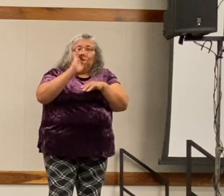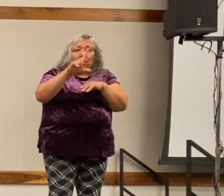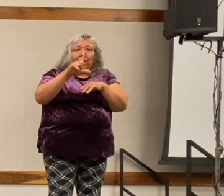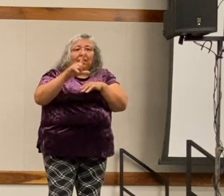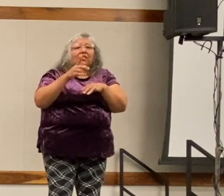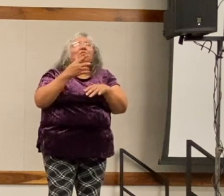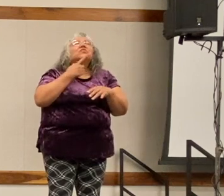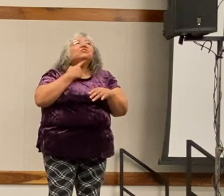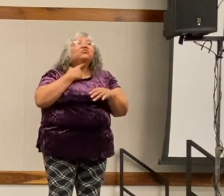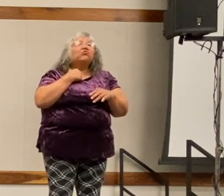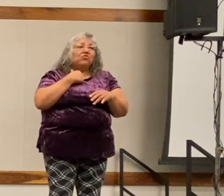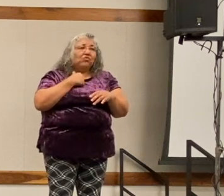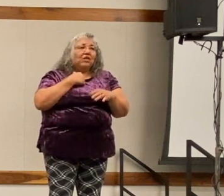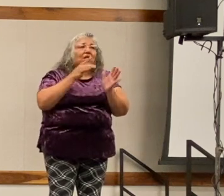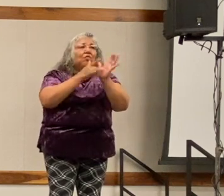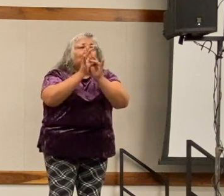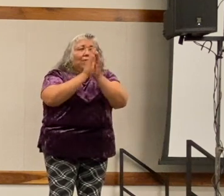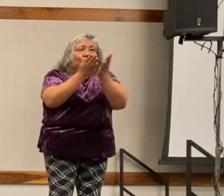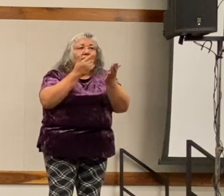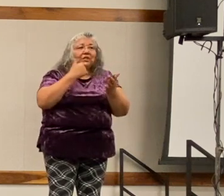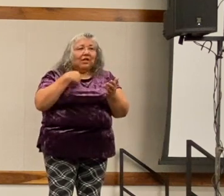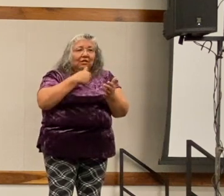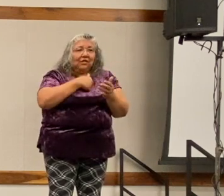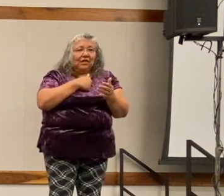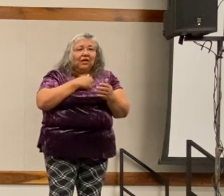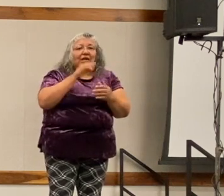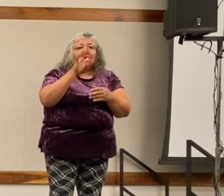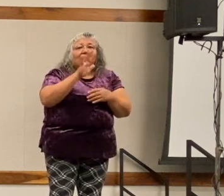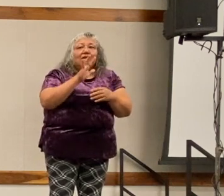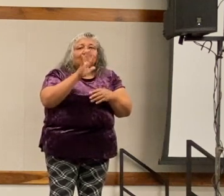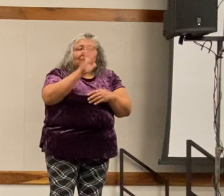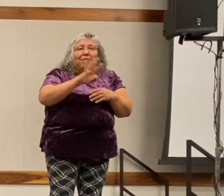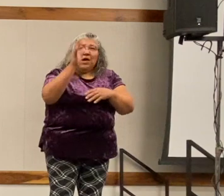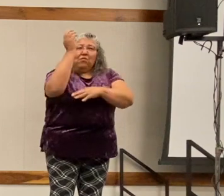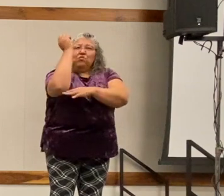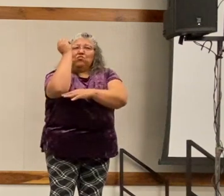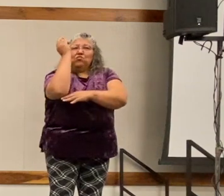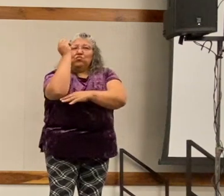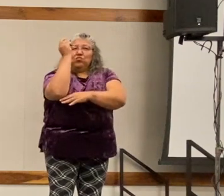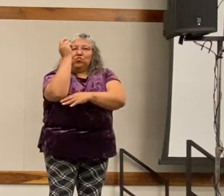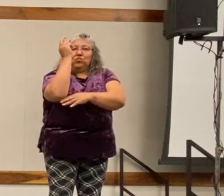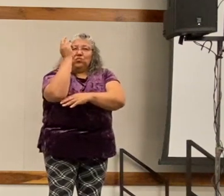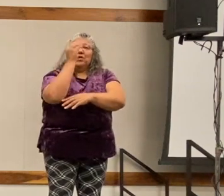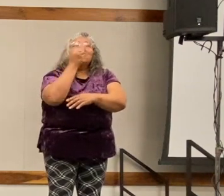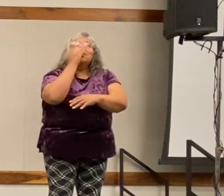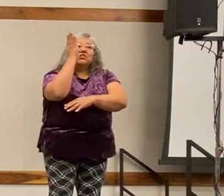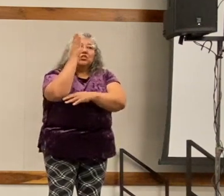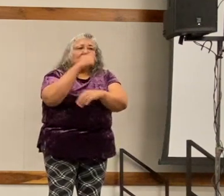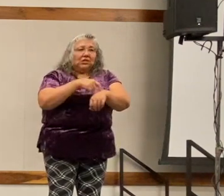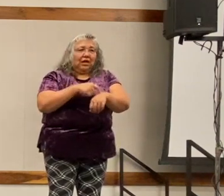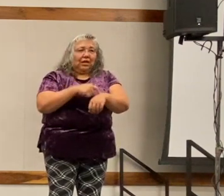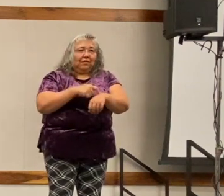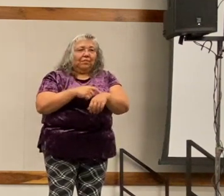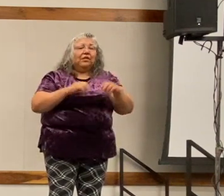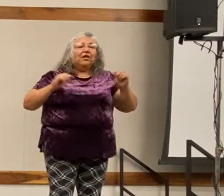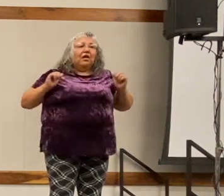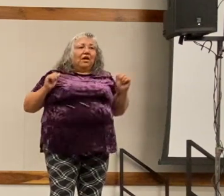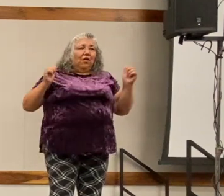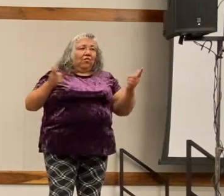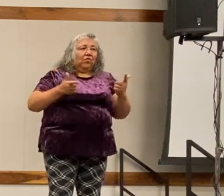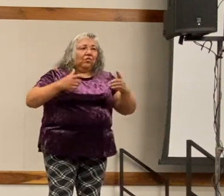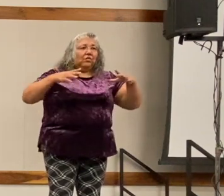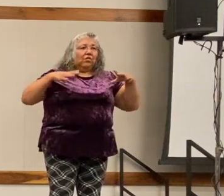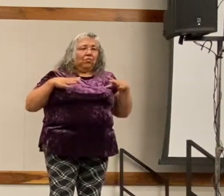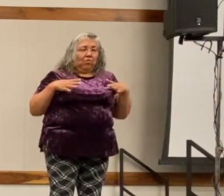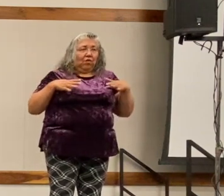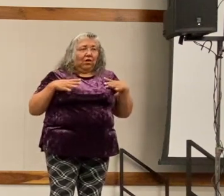was thirsty. And the Bible tells us it's about noon. It's lunchtime. Everybody is on their